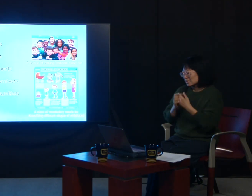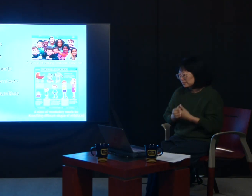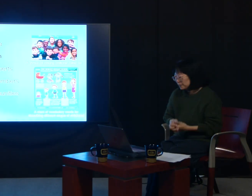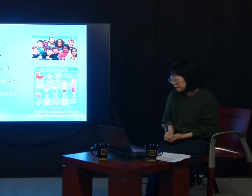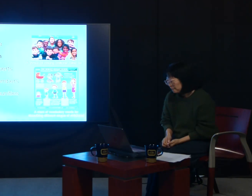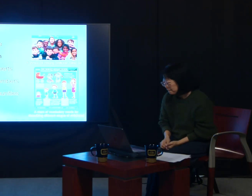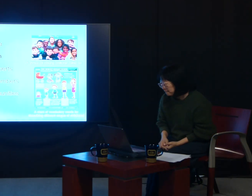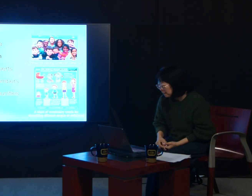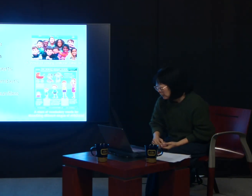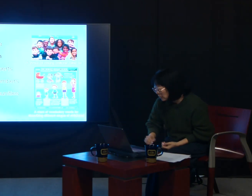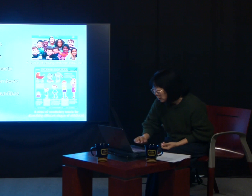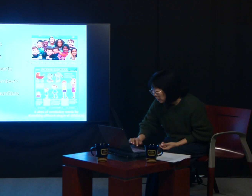societies.